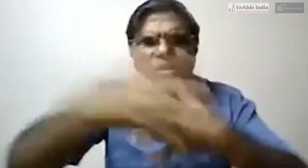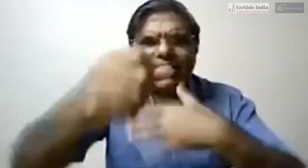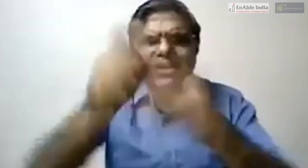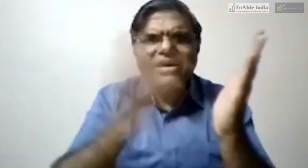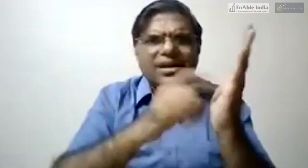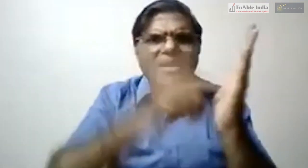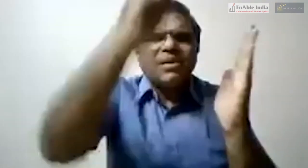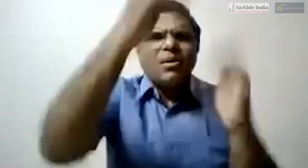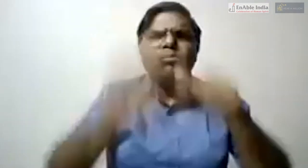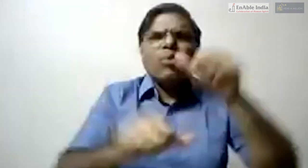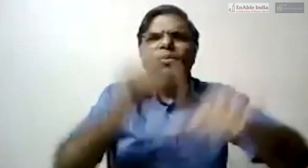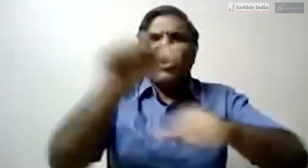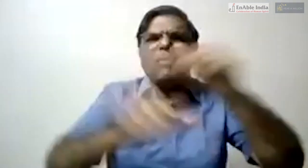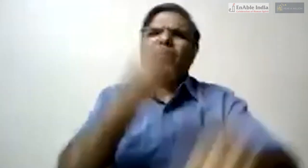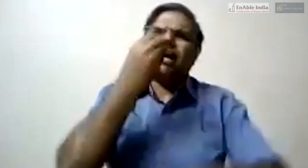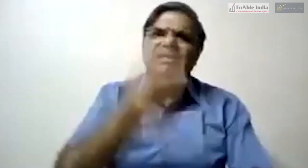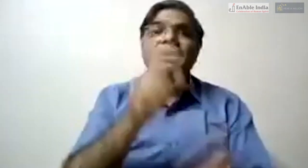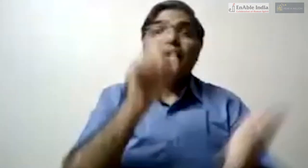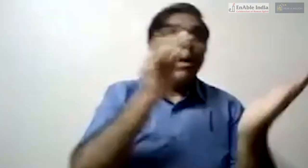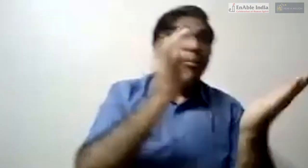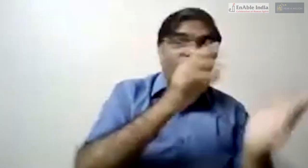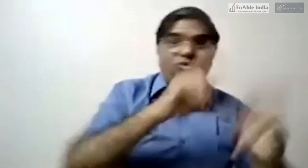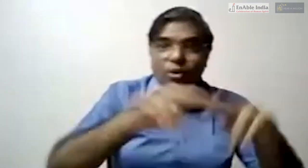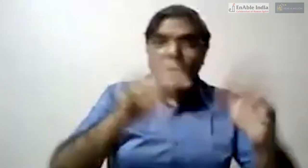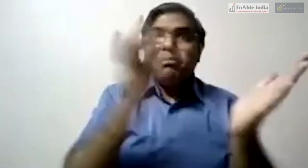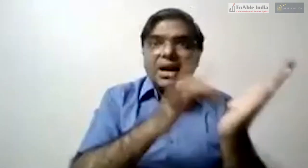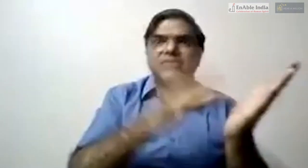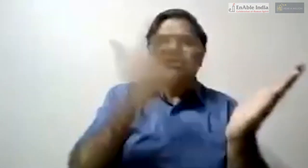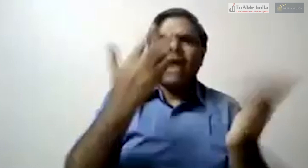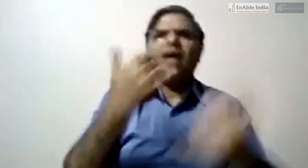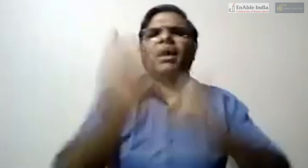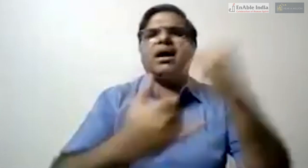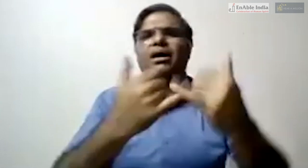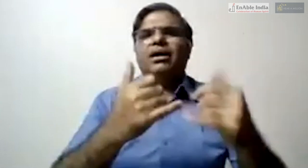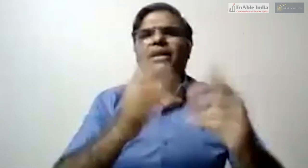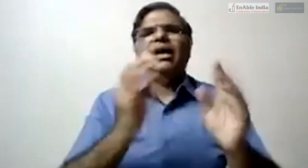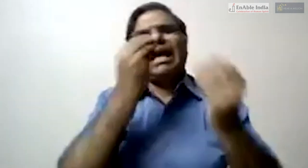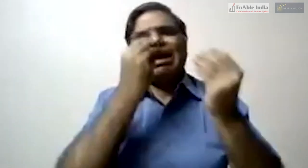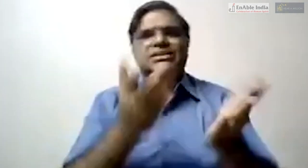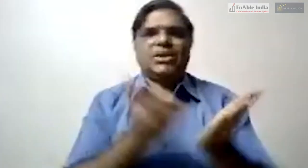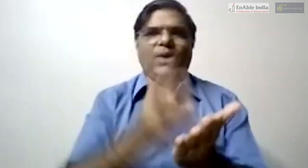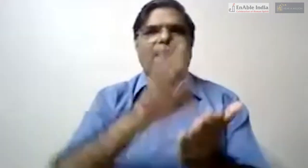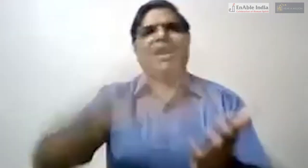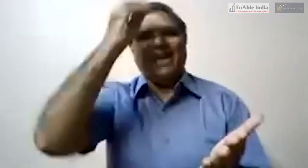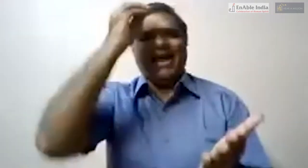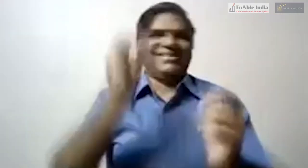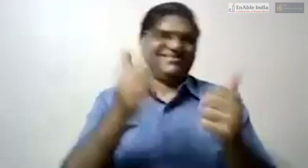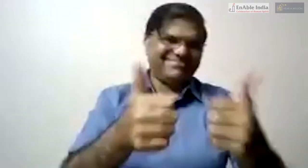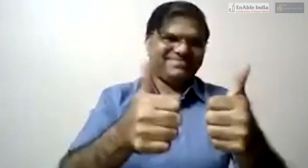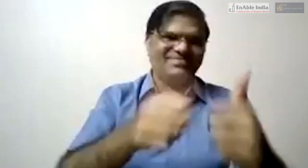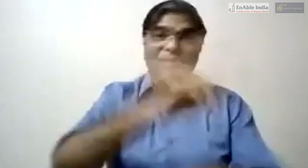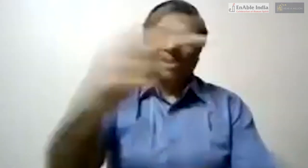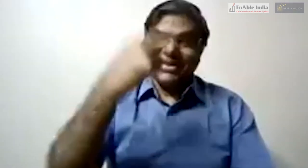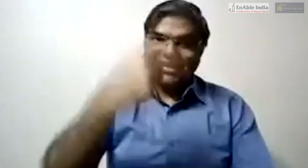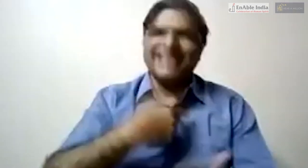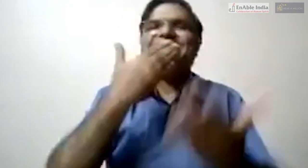I hope everyone is clear about the registration process. It's easy. You have to see for the place, the location where